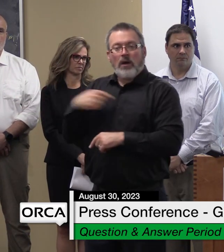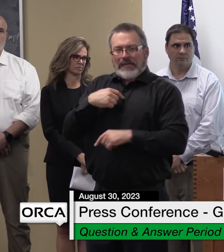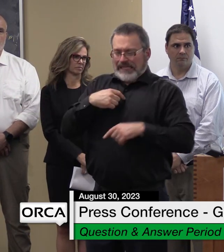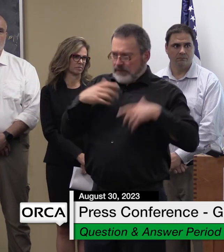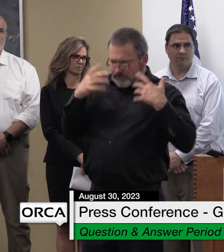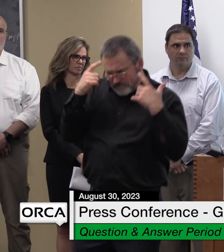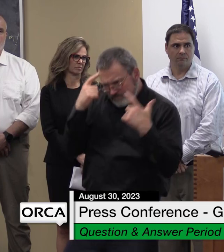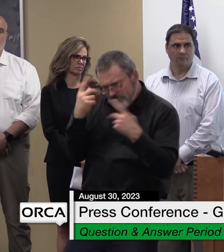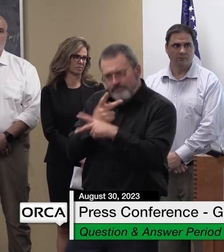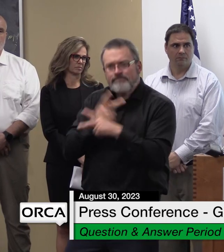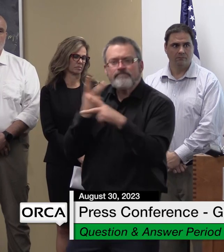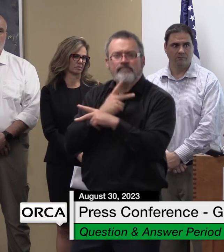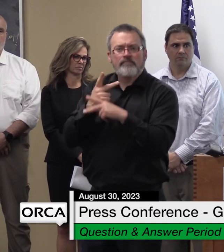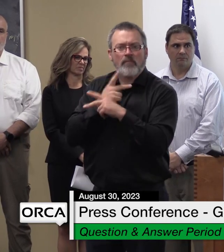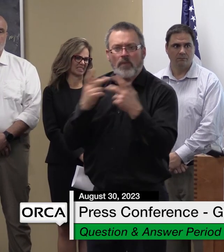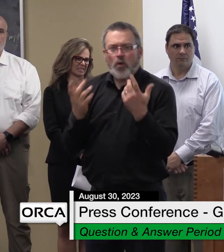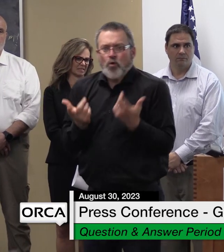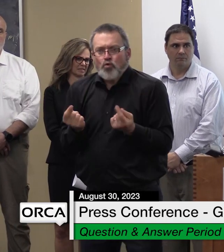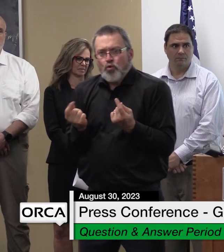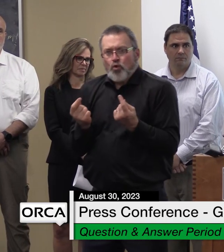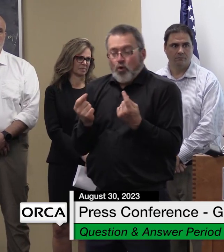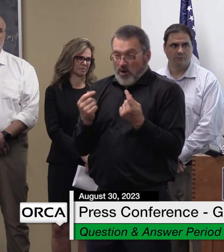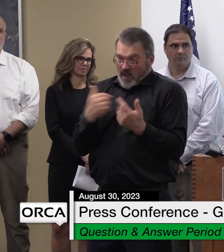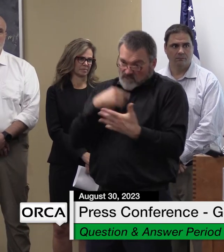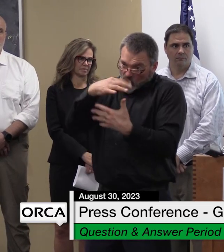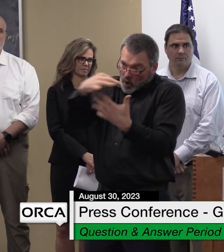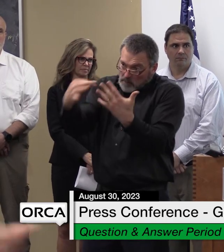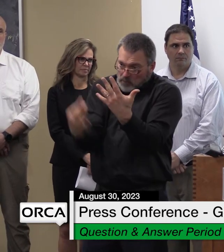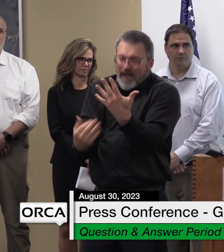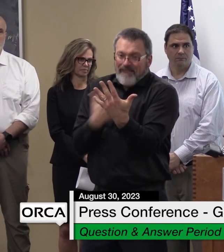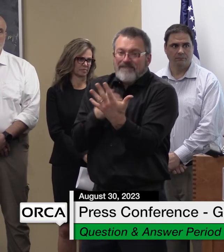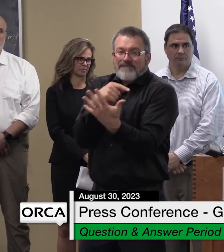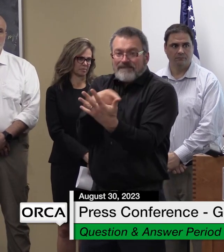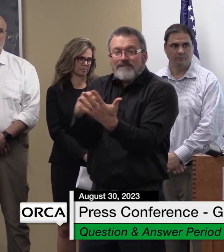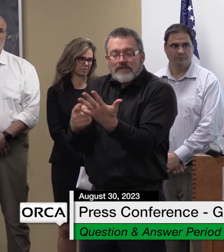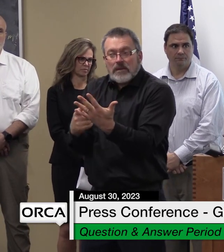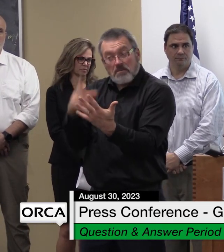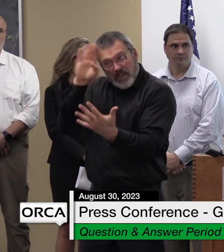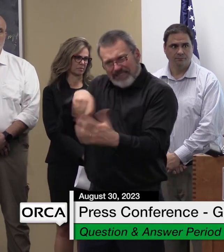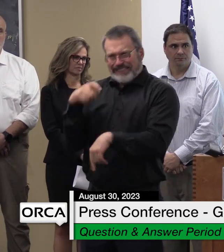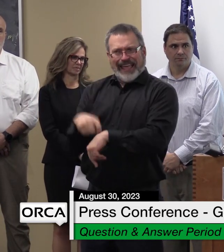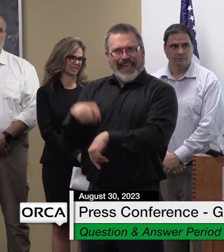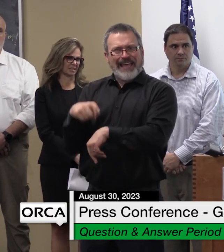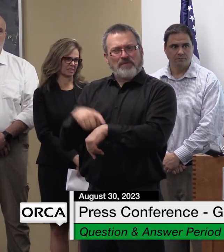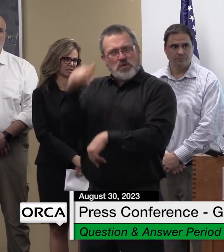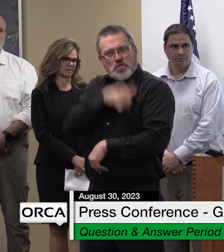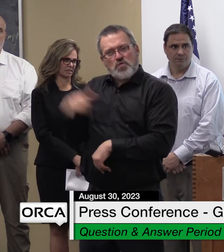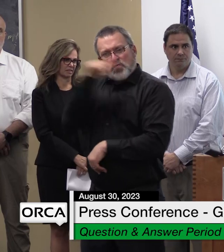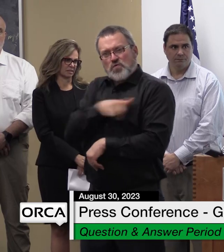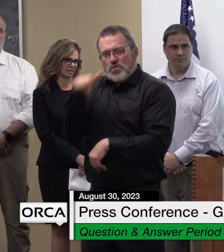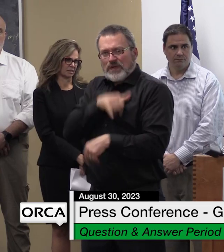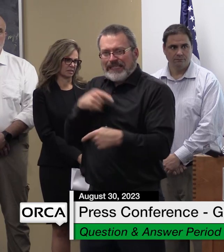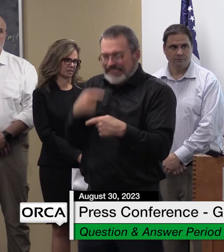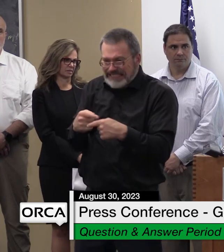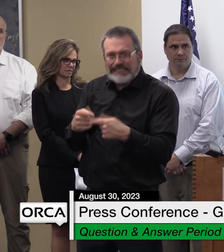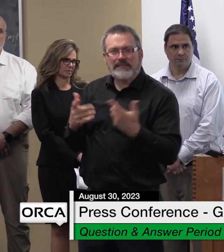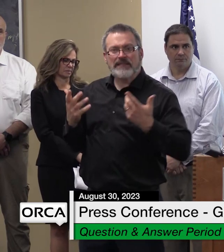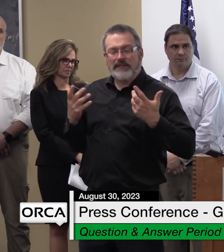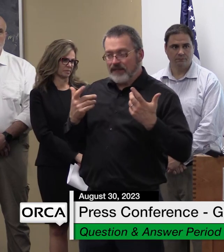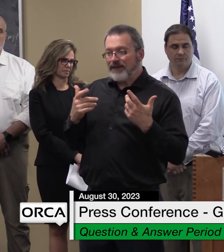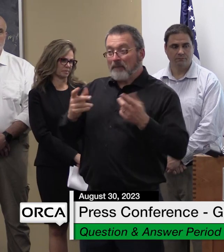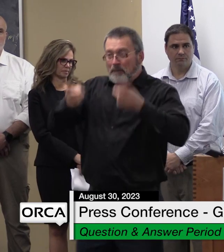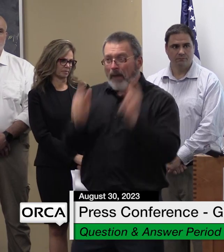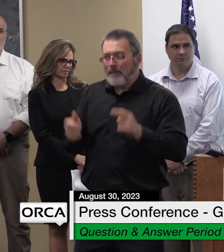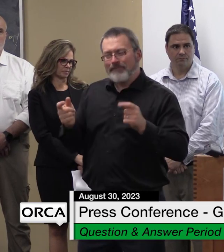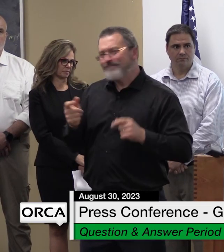We're considering a few options, but those take time. And you can't, that won't happen overnight, but it's